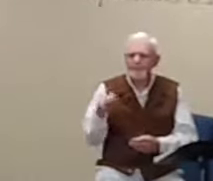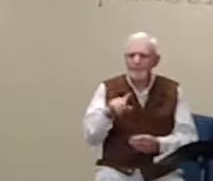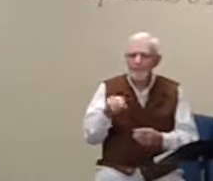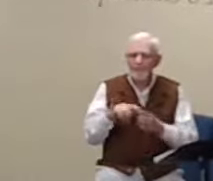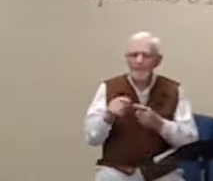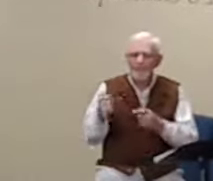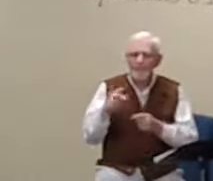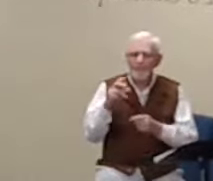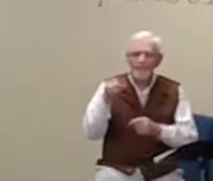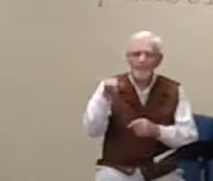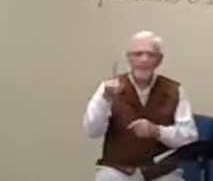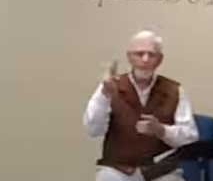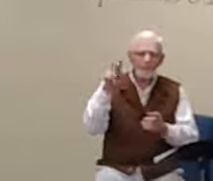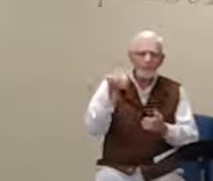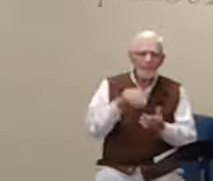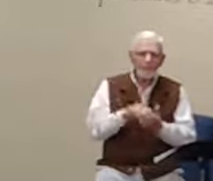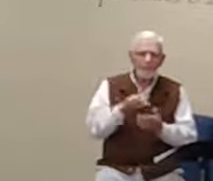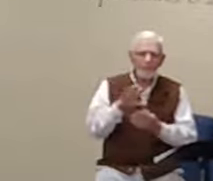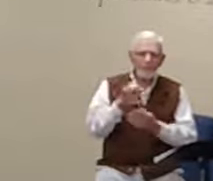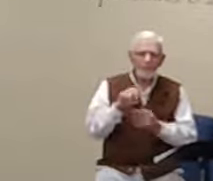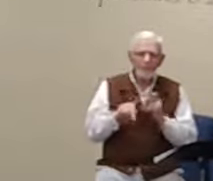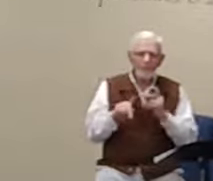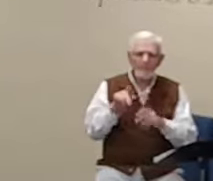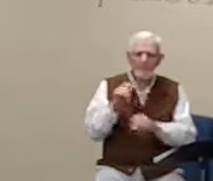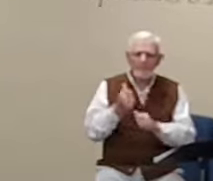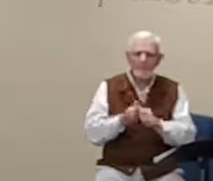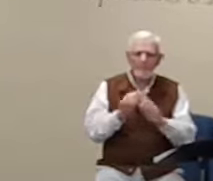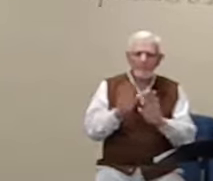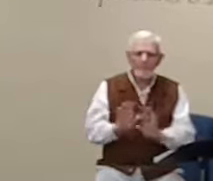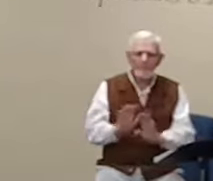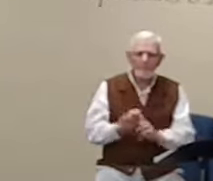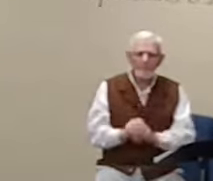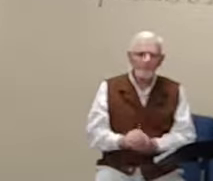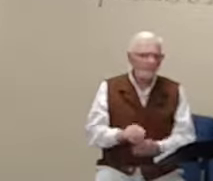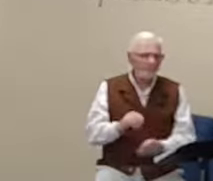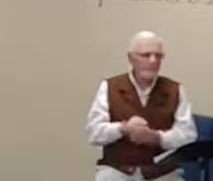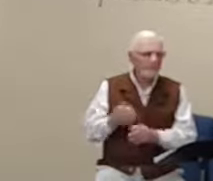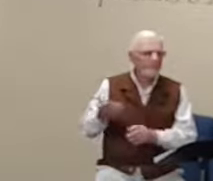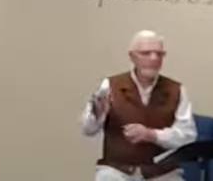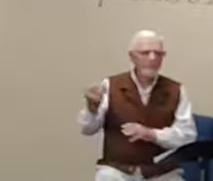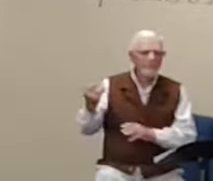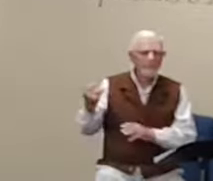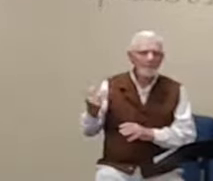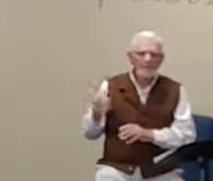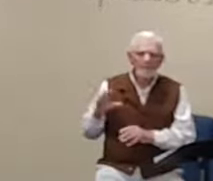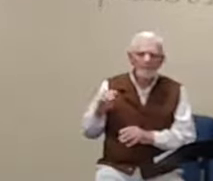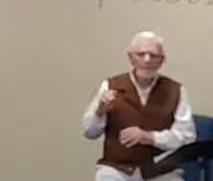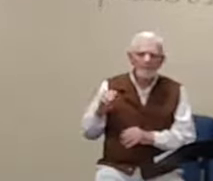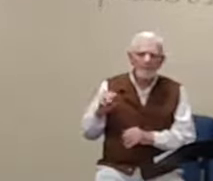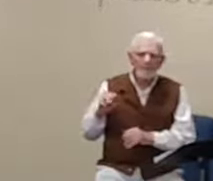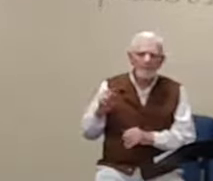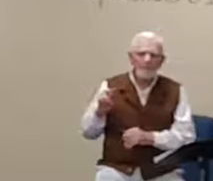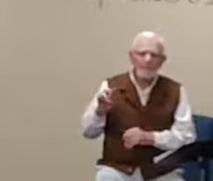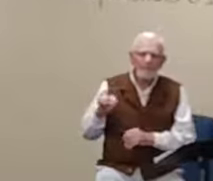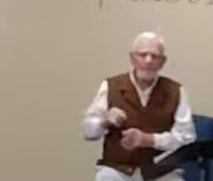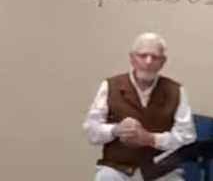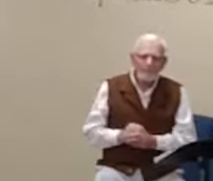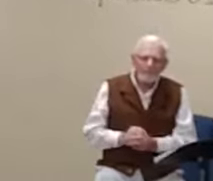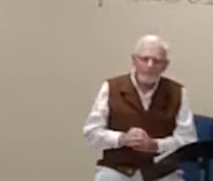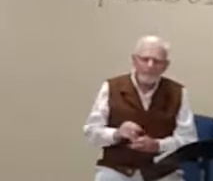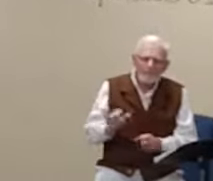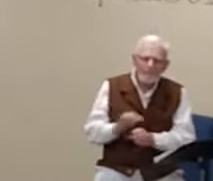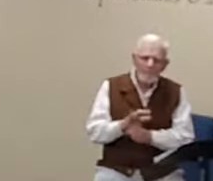about 2,500 people every Sunday. Back in the heyday, 60s and 70s, they could pack that auditorium of